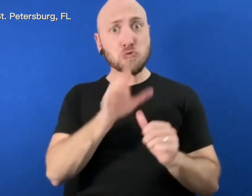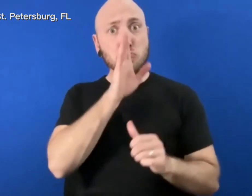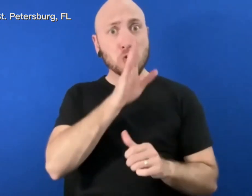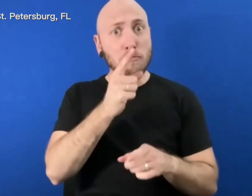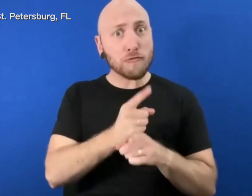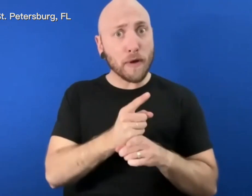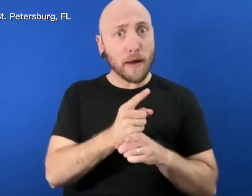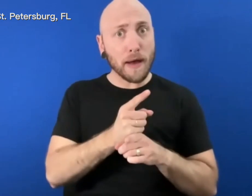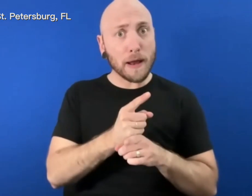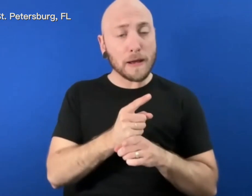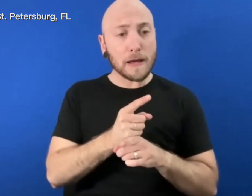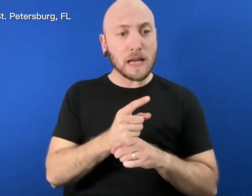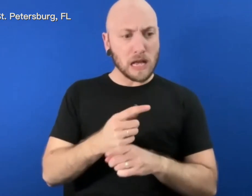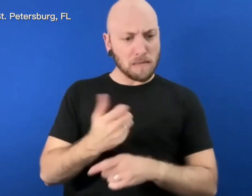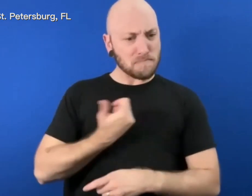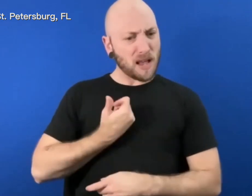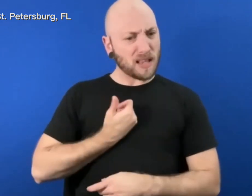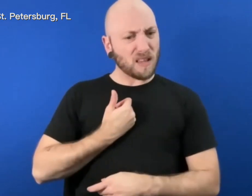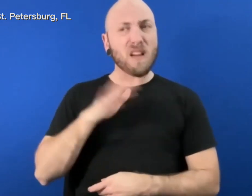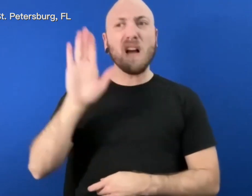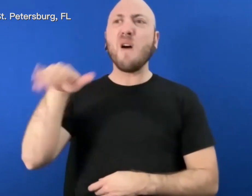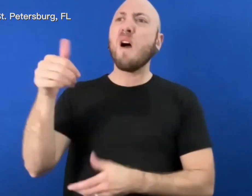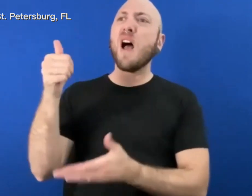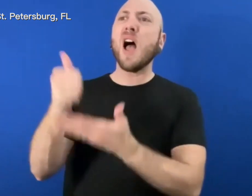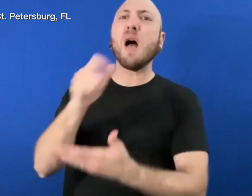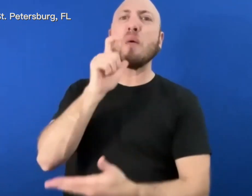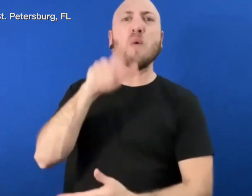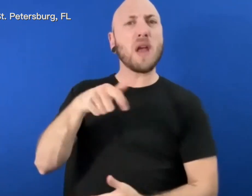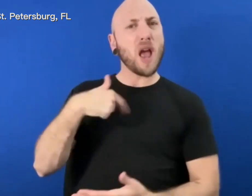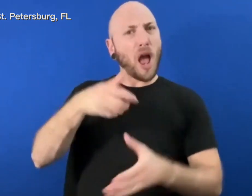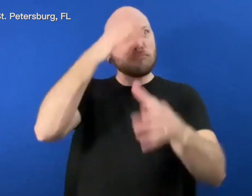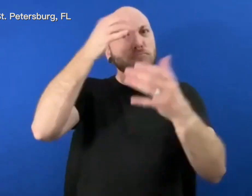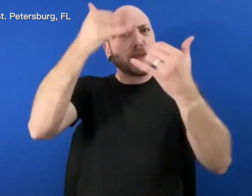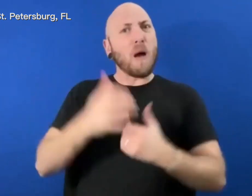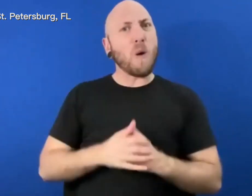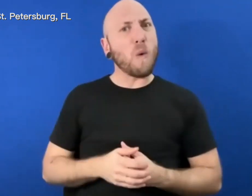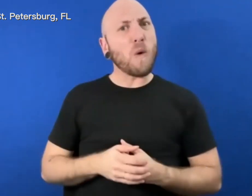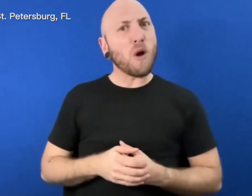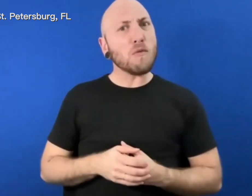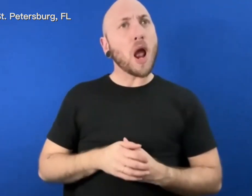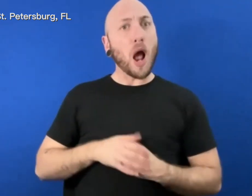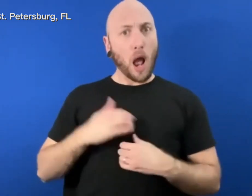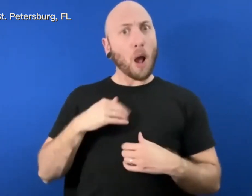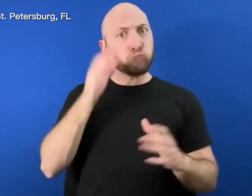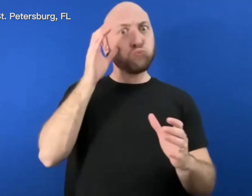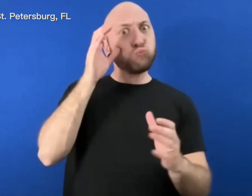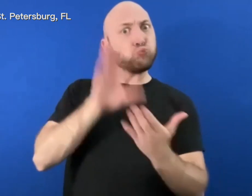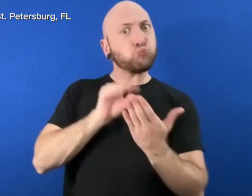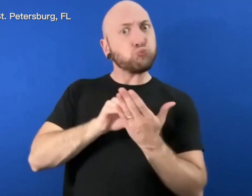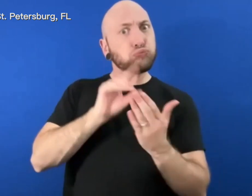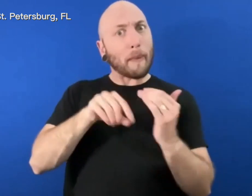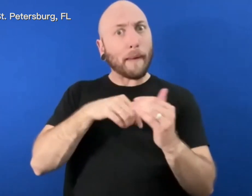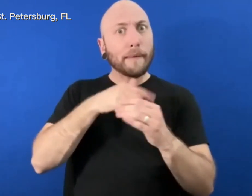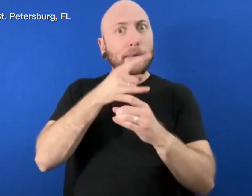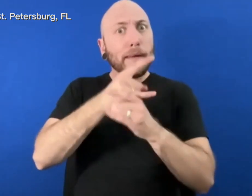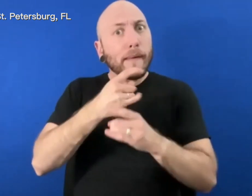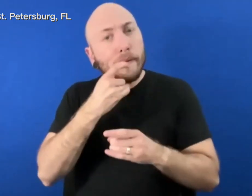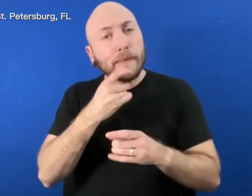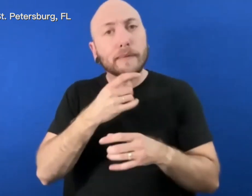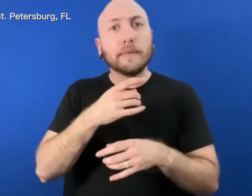can do this on my own. I know everything about addiction and alcoholism. Like I'm equipped with all the